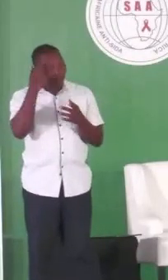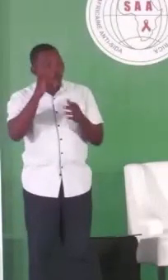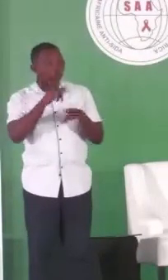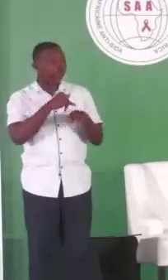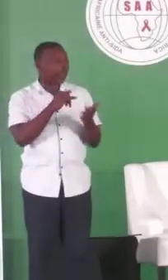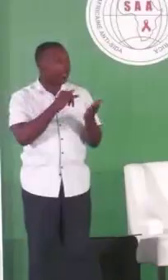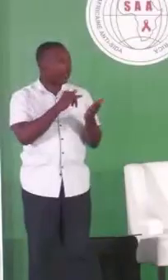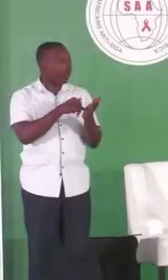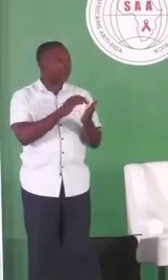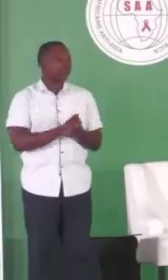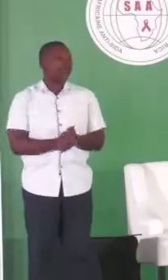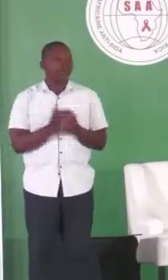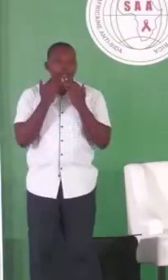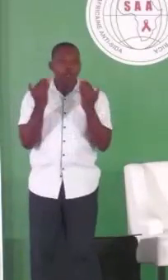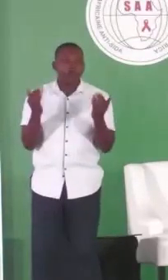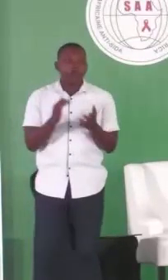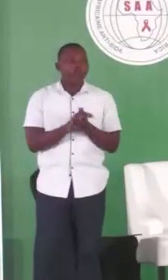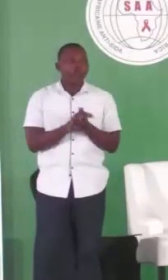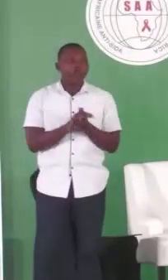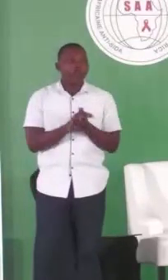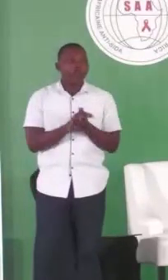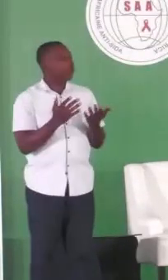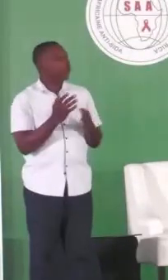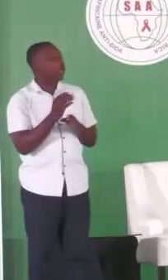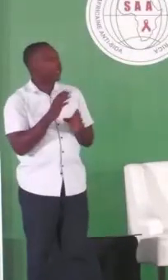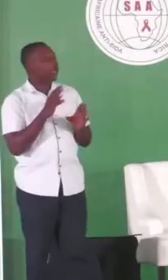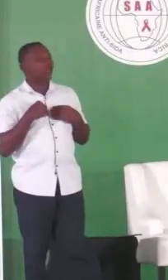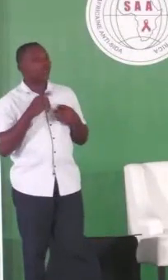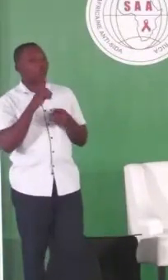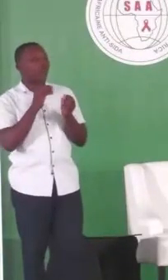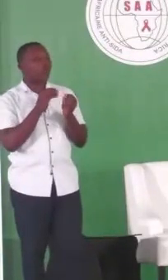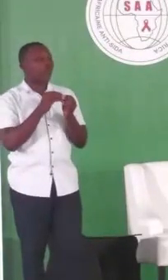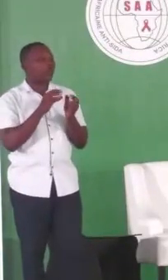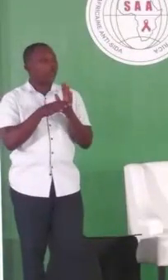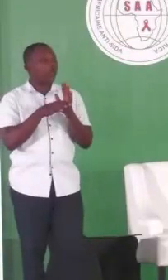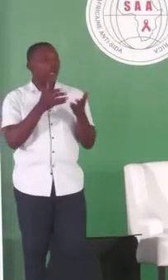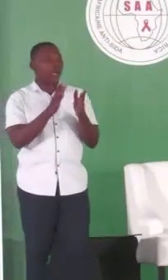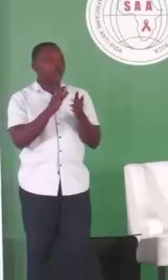Thank you for those questions. And we'll take one more and then give the panelists a chance.